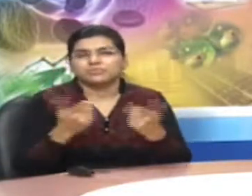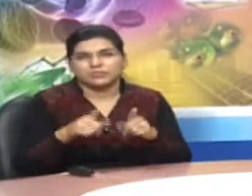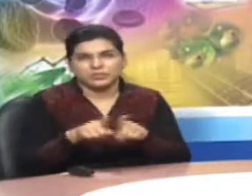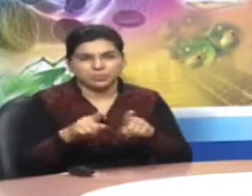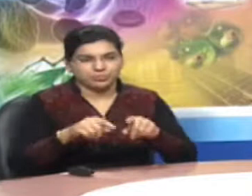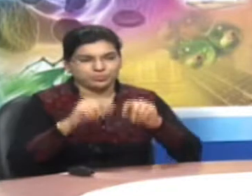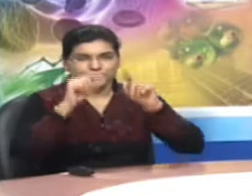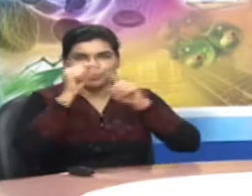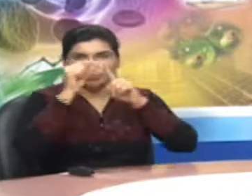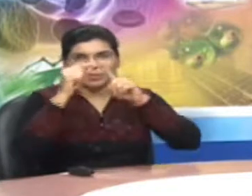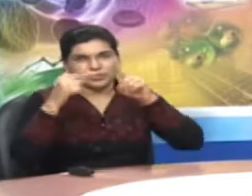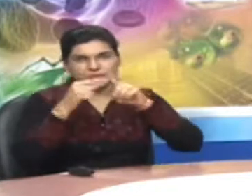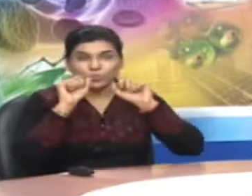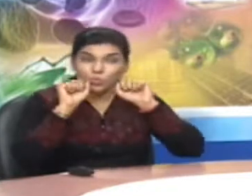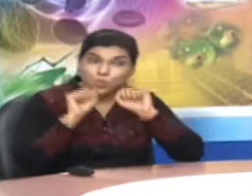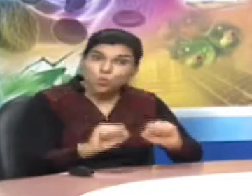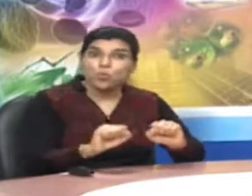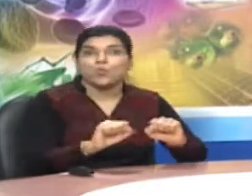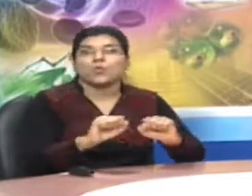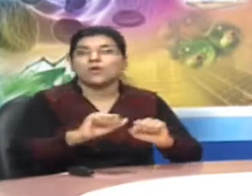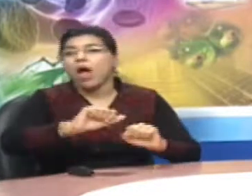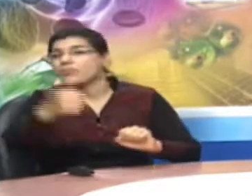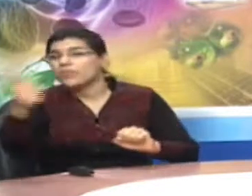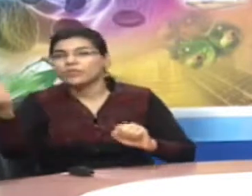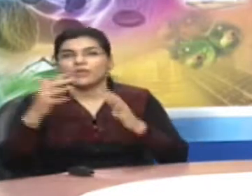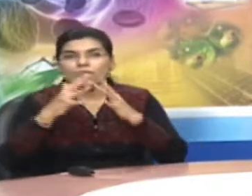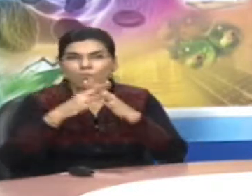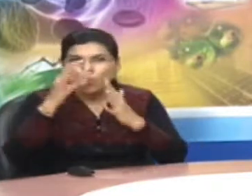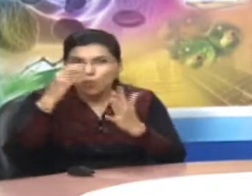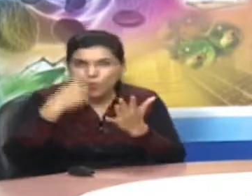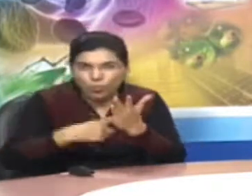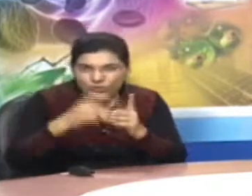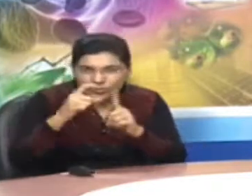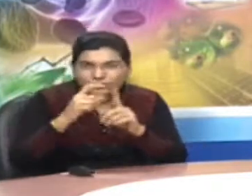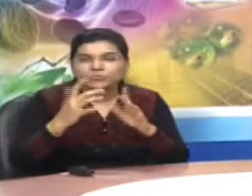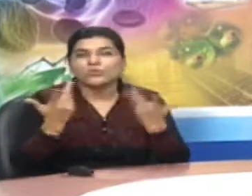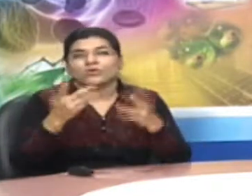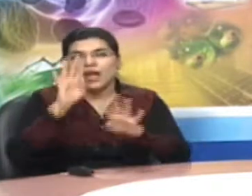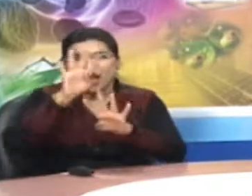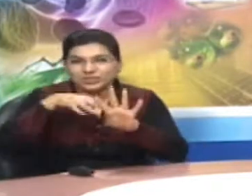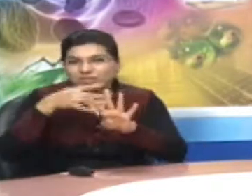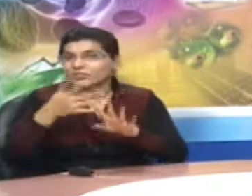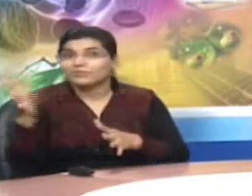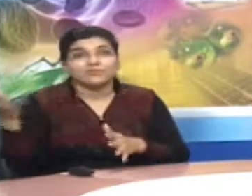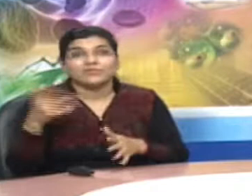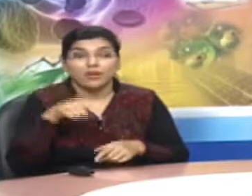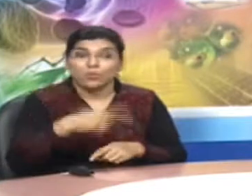F5 is to run the slideshow from the start.